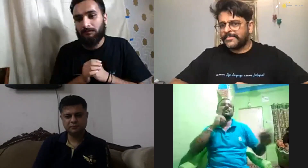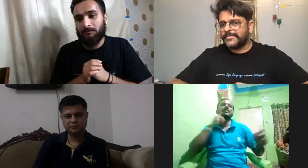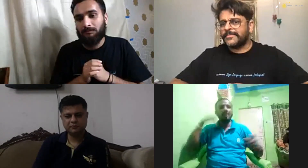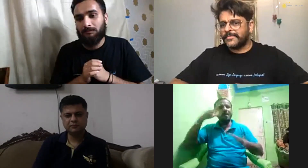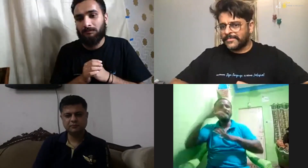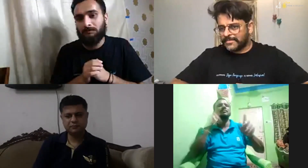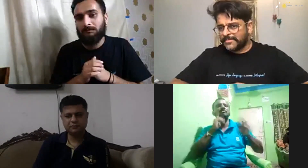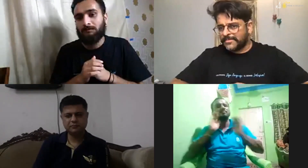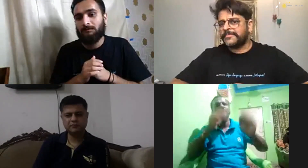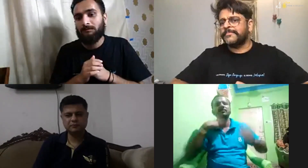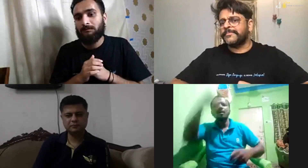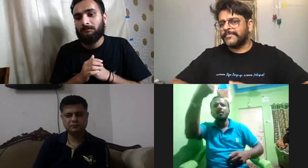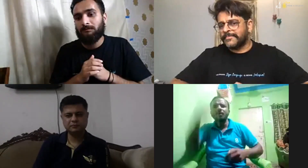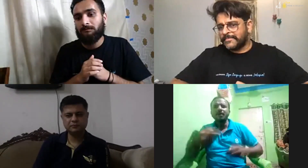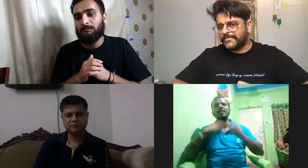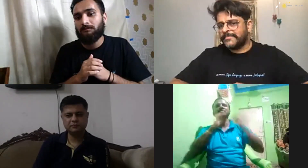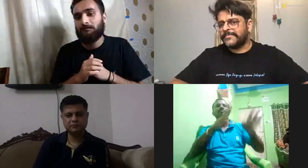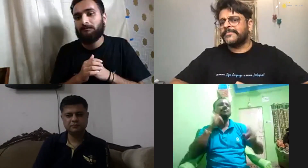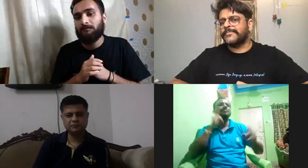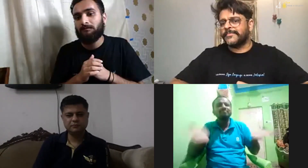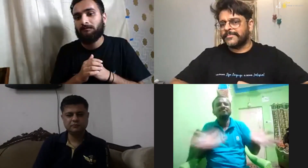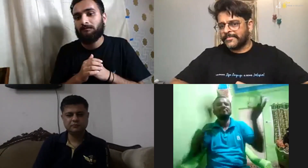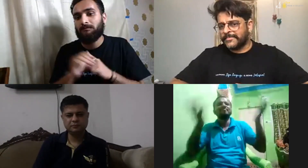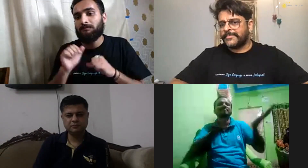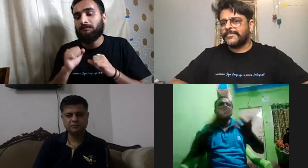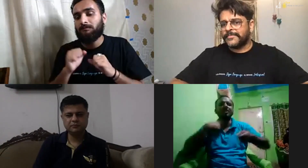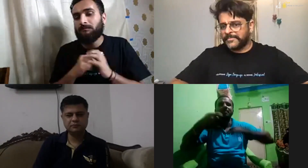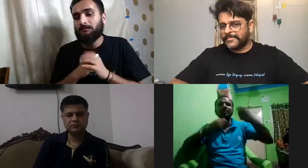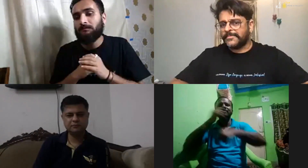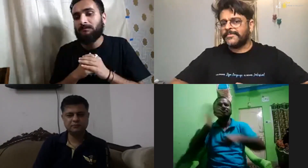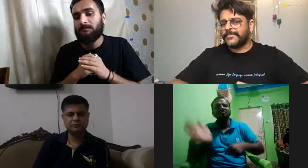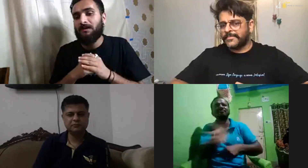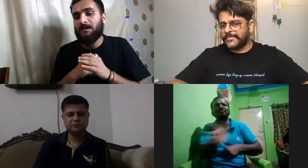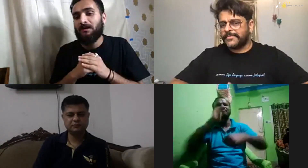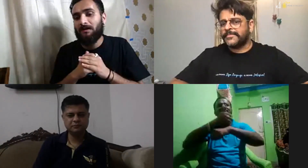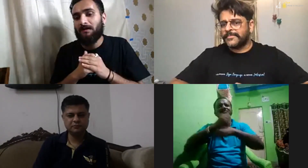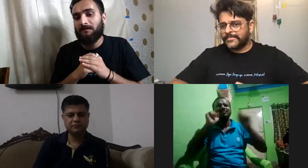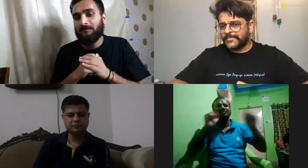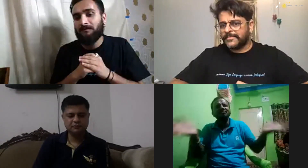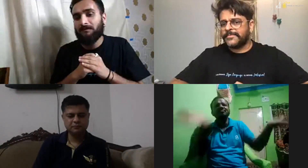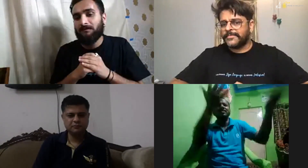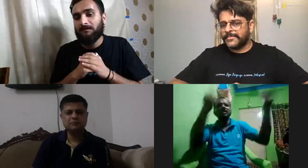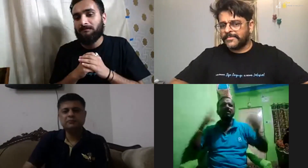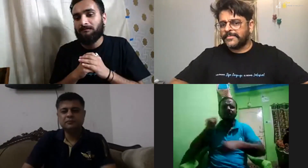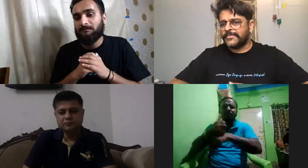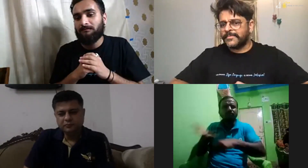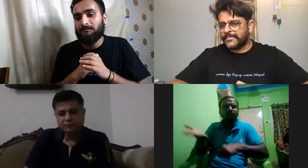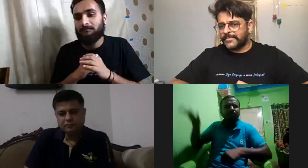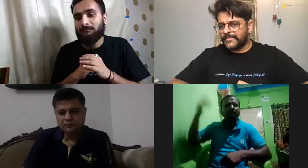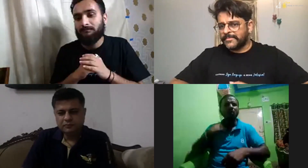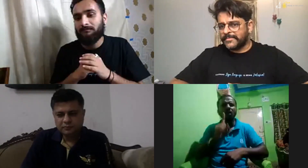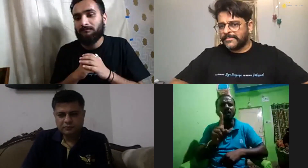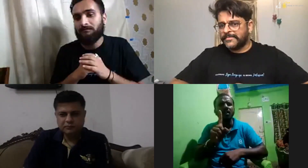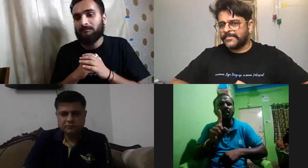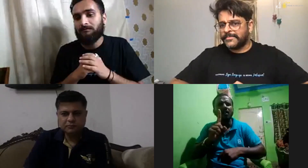hearing people also, so many of them develop. It's just like that, how we are empowering ourselves and, growing here and starting our